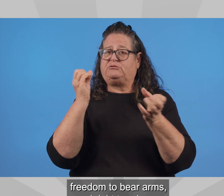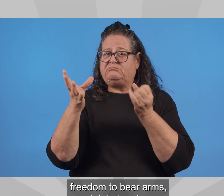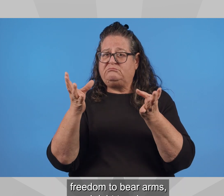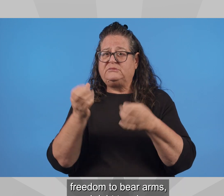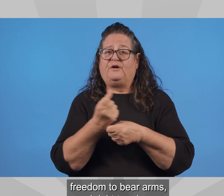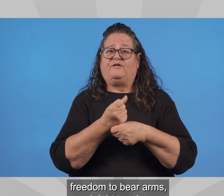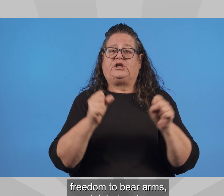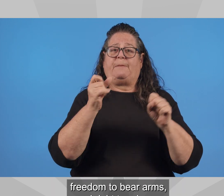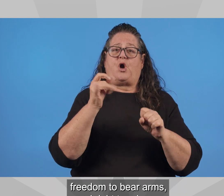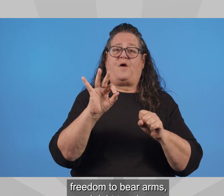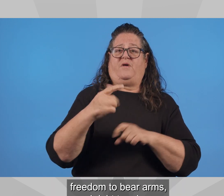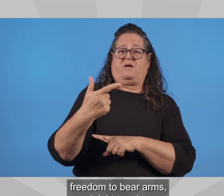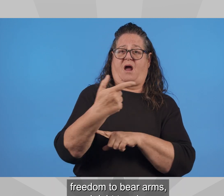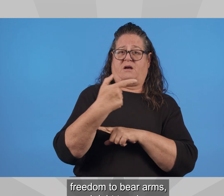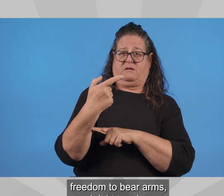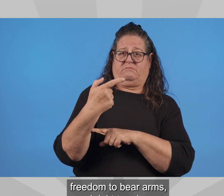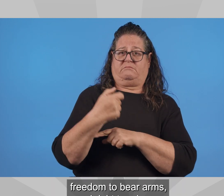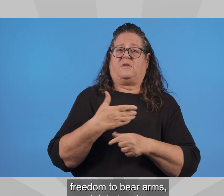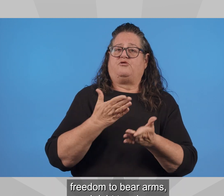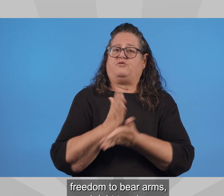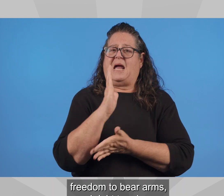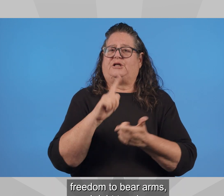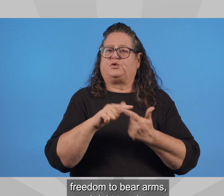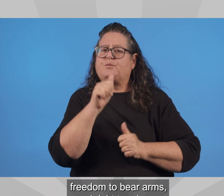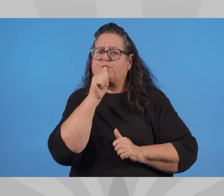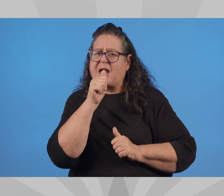freedom to bear arms, and right to privacy.